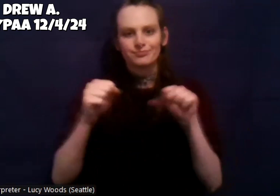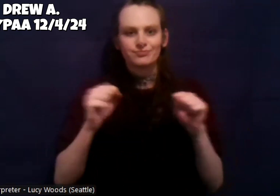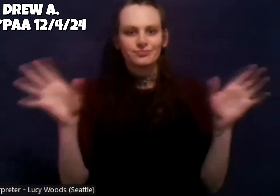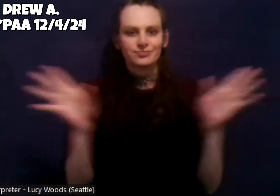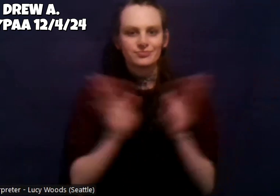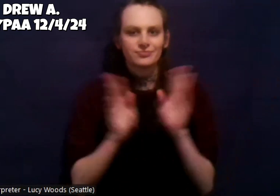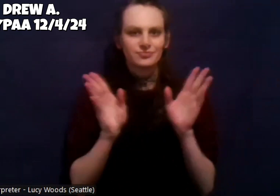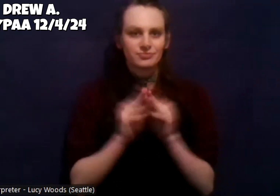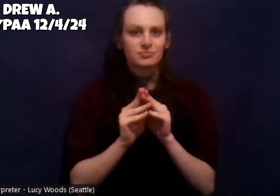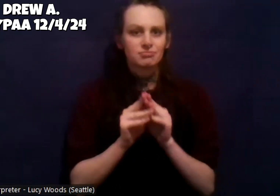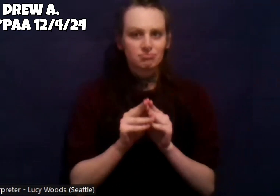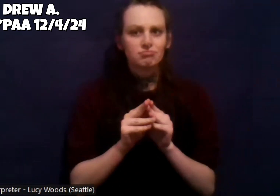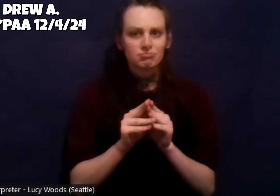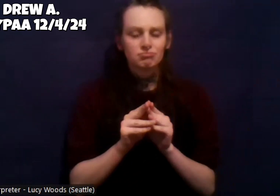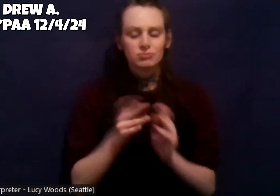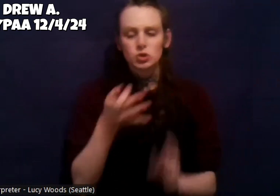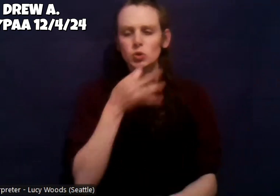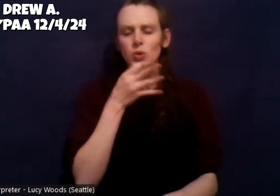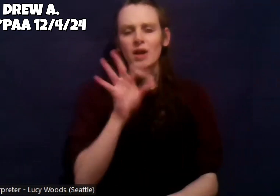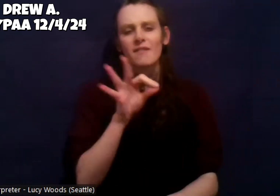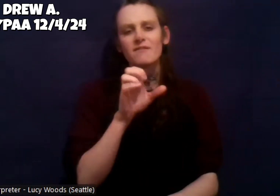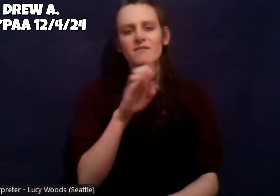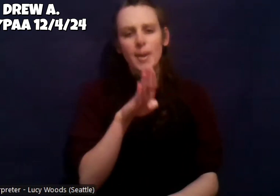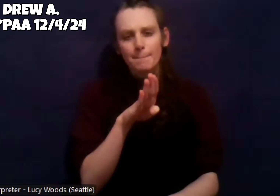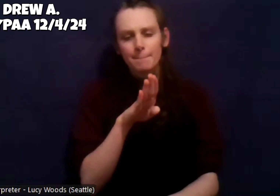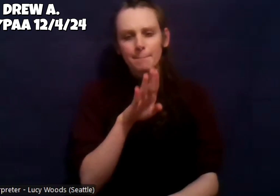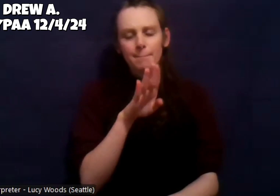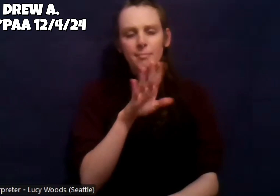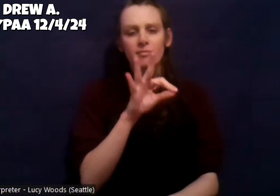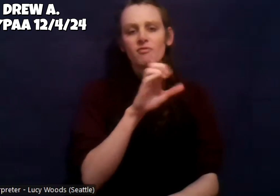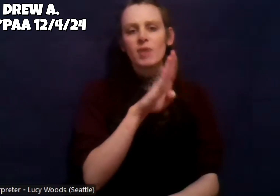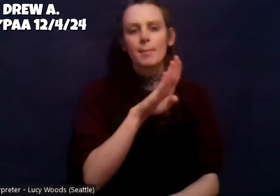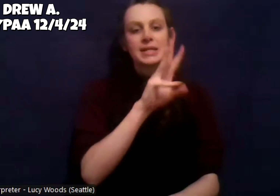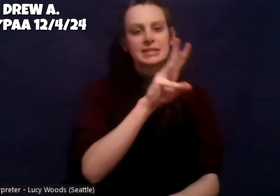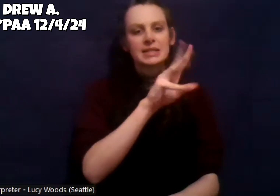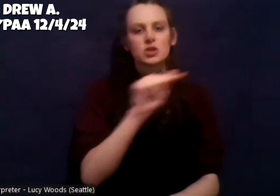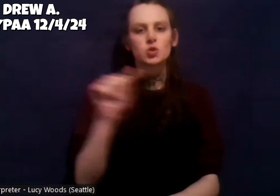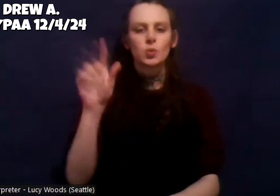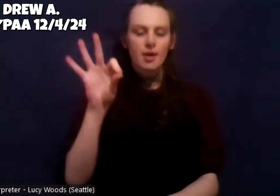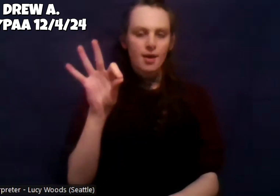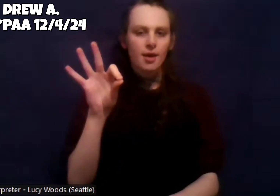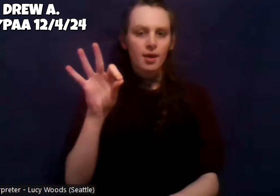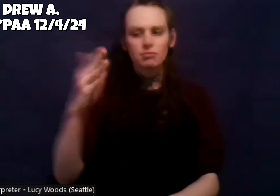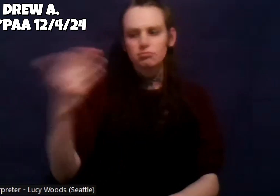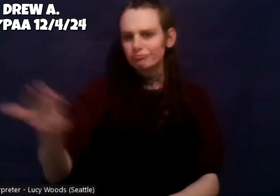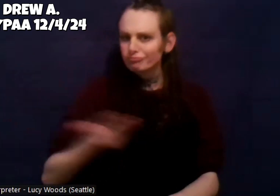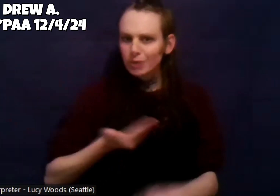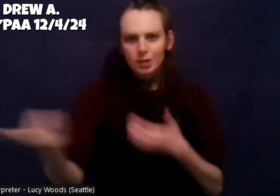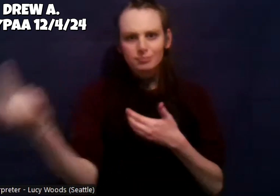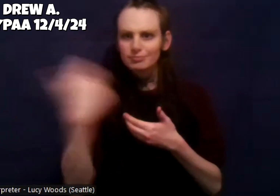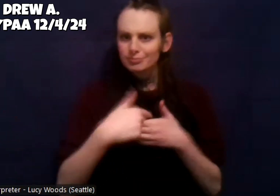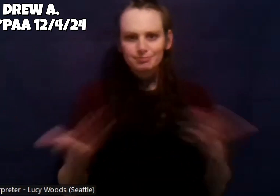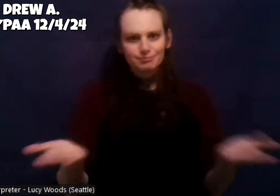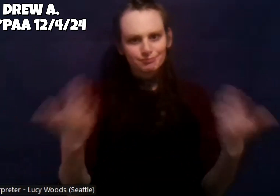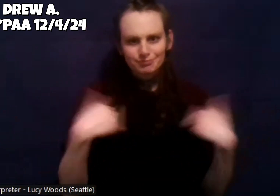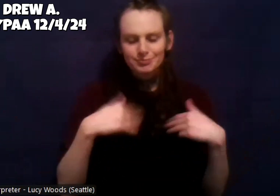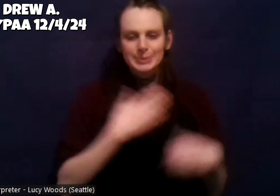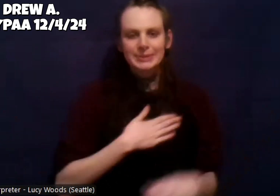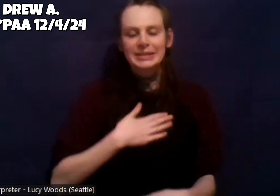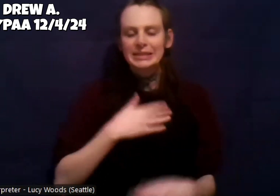that'll be in February from the 6th to the 9th. Anyone is welcome to attend. It's going to be a lot of fun.